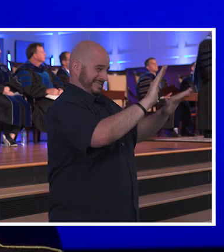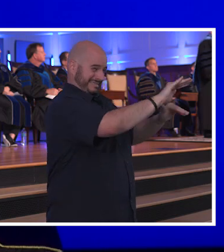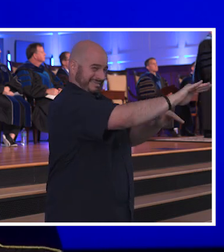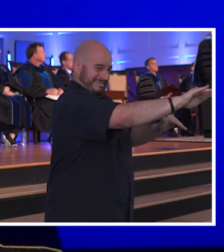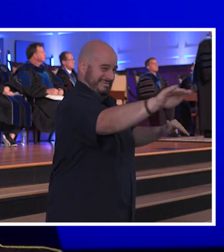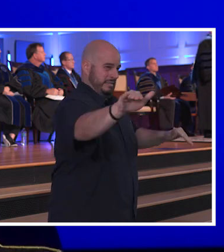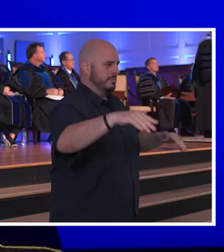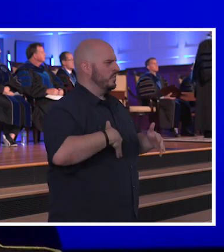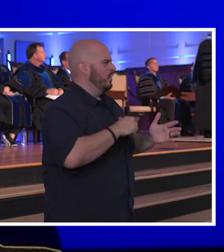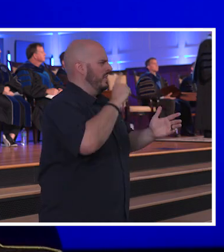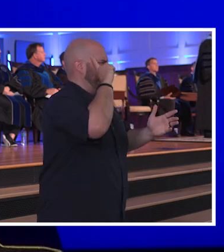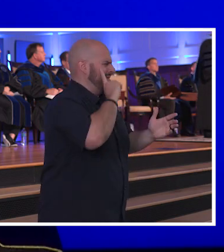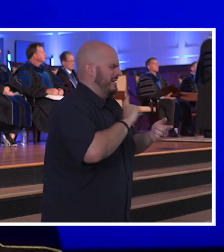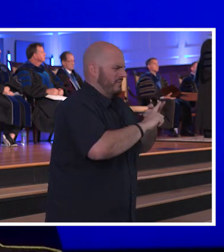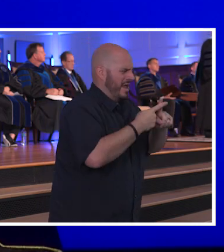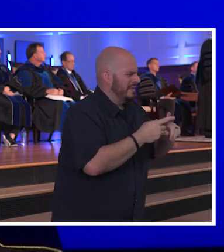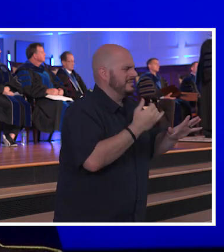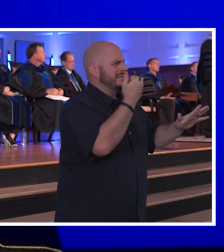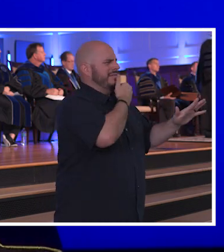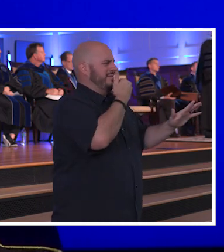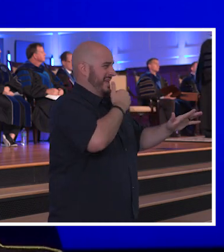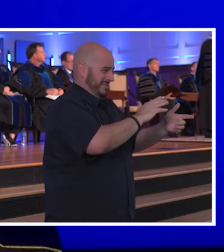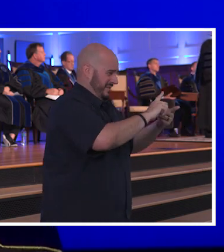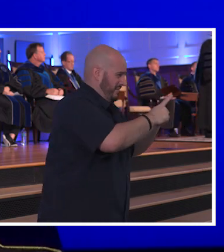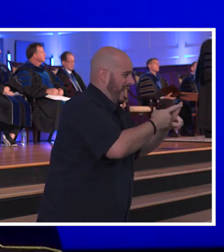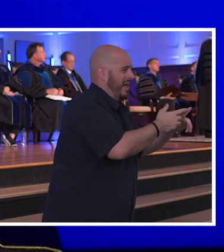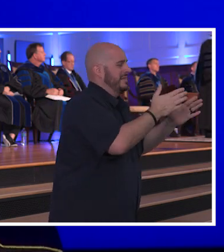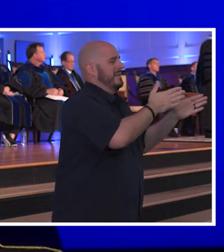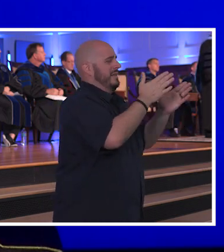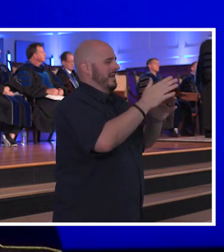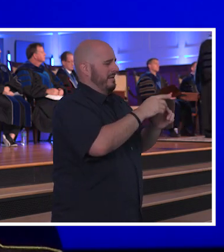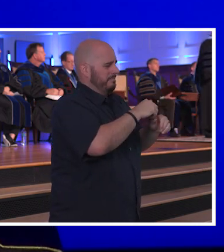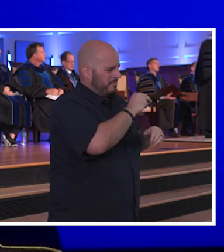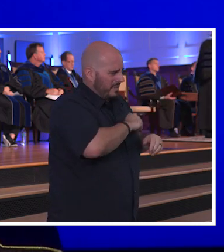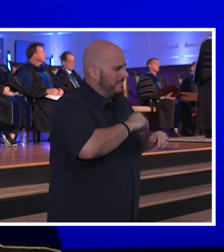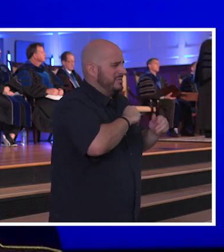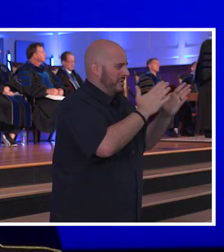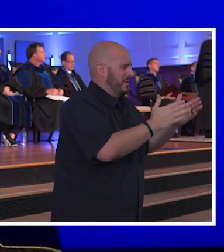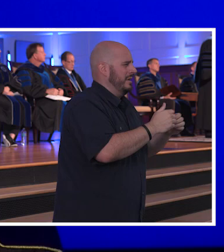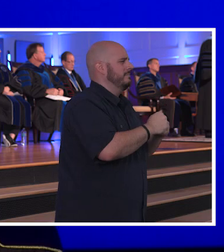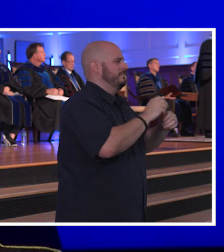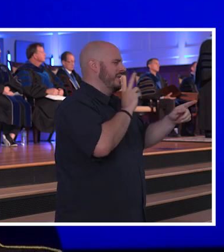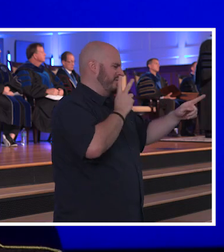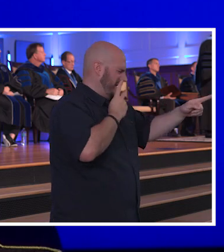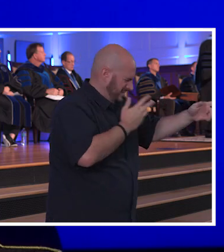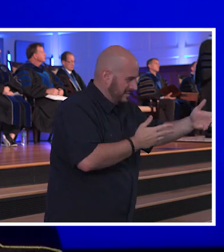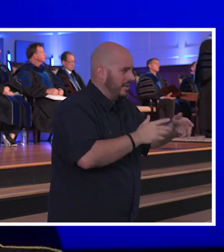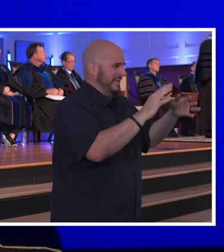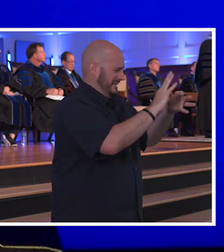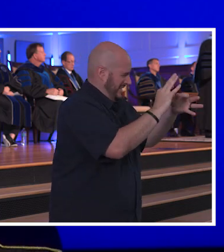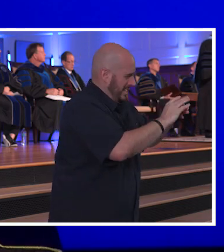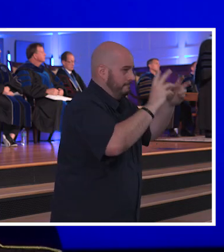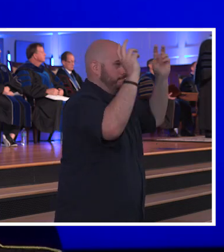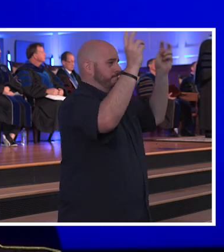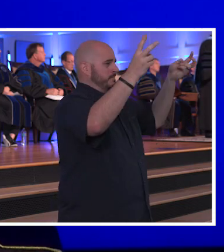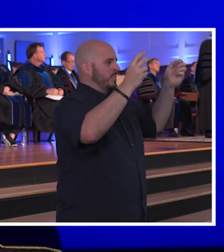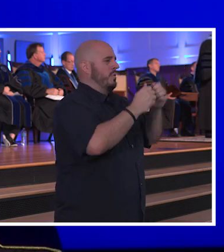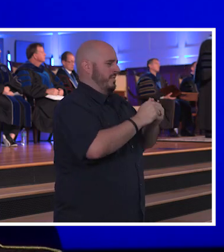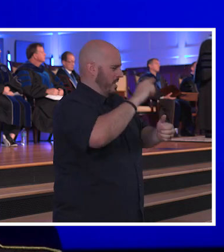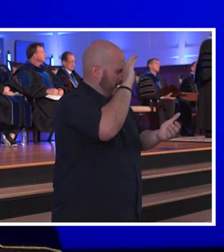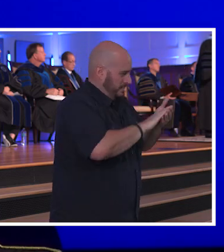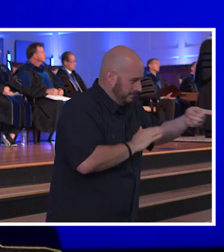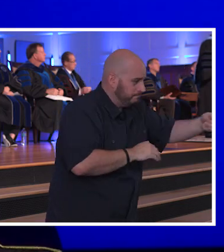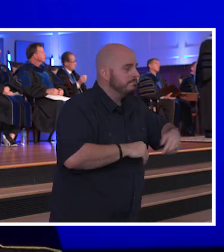friends, Yvette's friend and fellow missionary among the deaf, Vesta Souter, has said, along with her husband, that we need